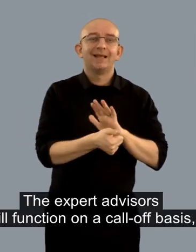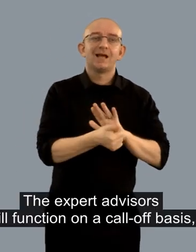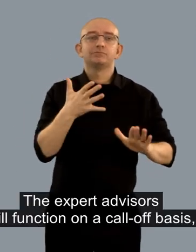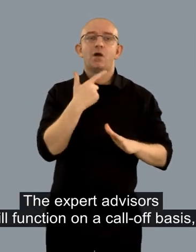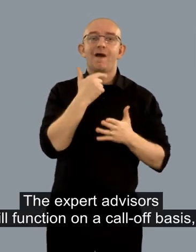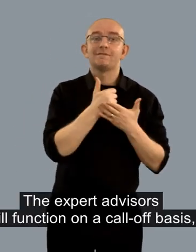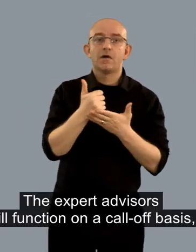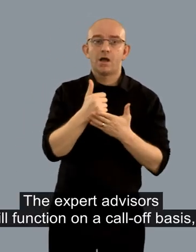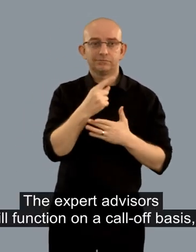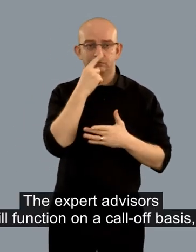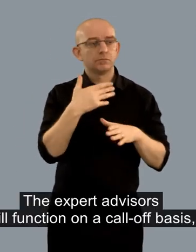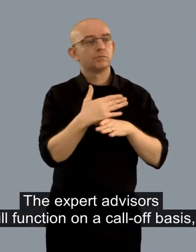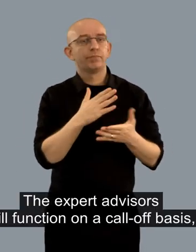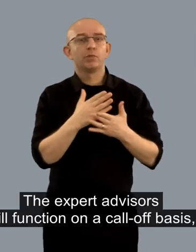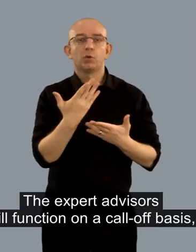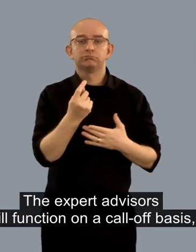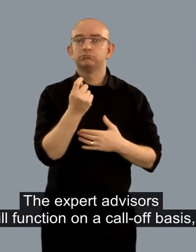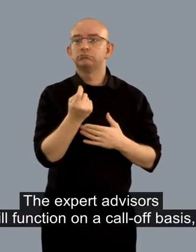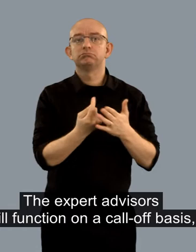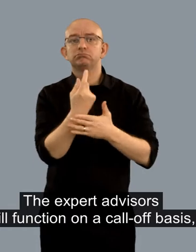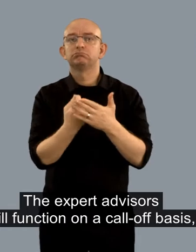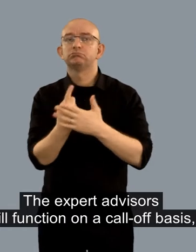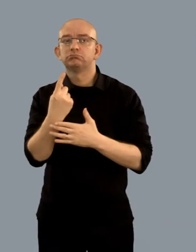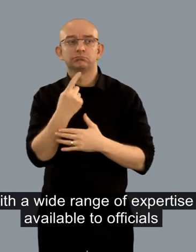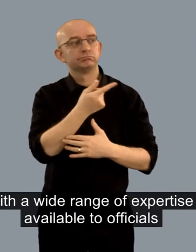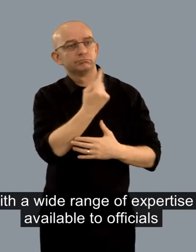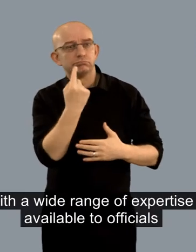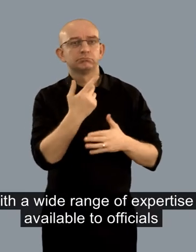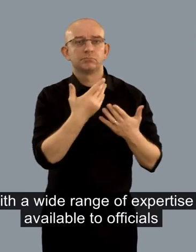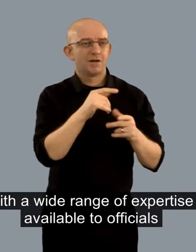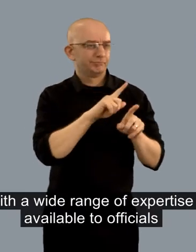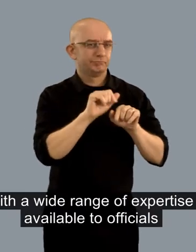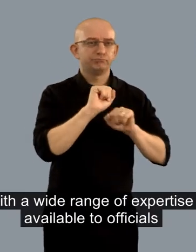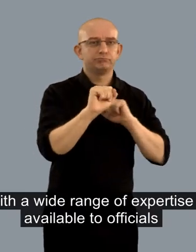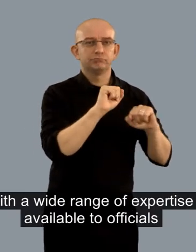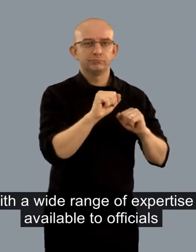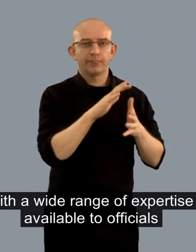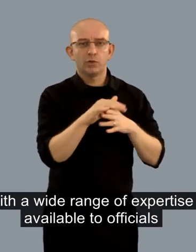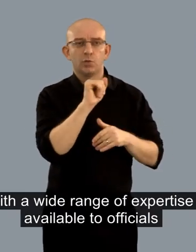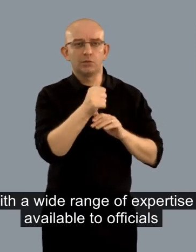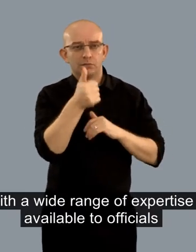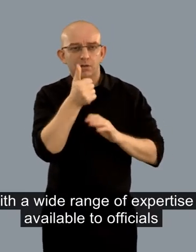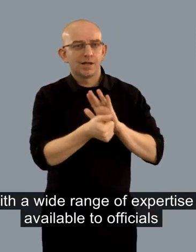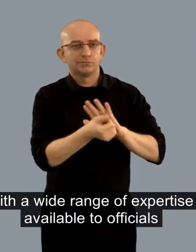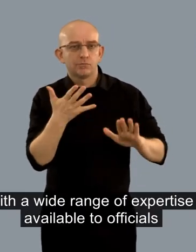The expert advisors will function on a call-off basis with a wide range of expertise available to